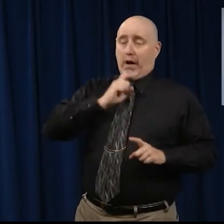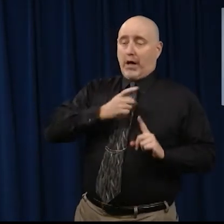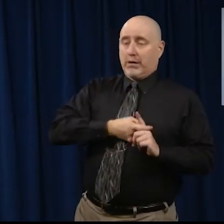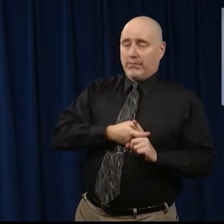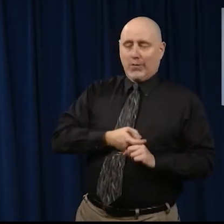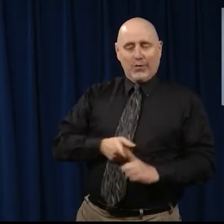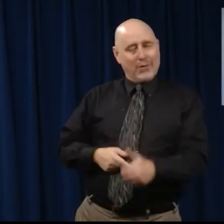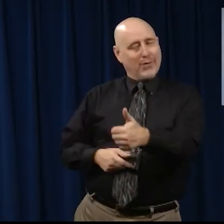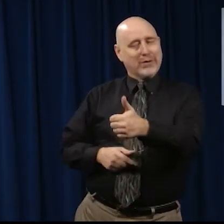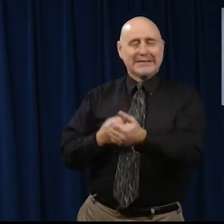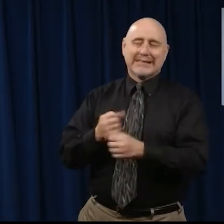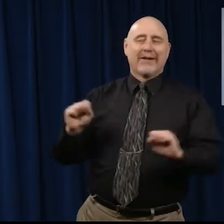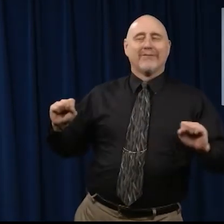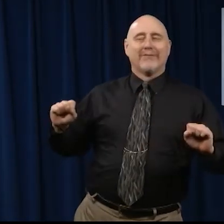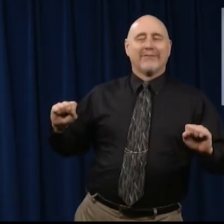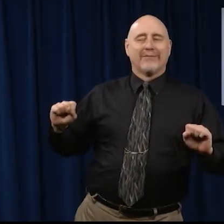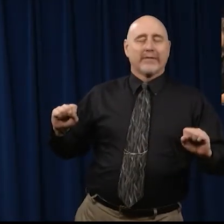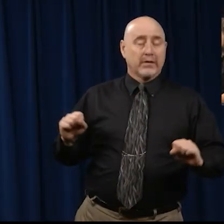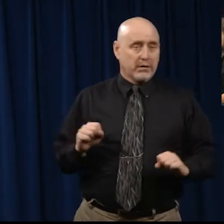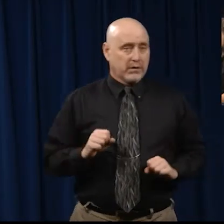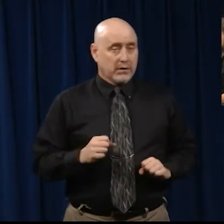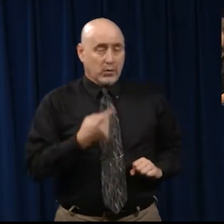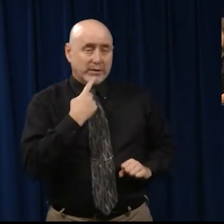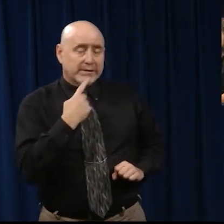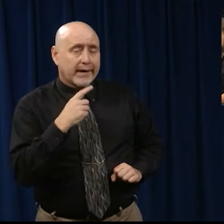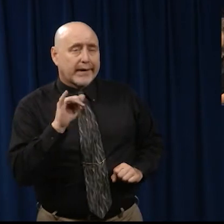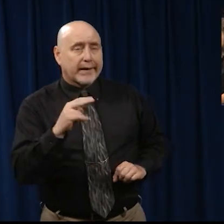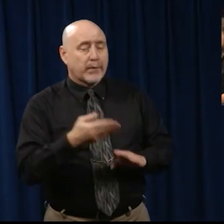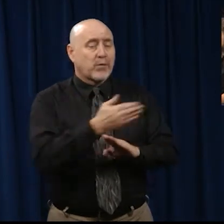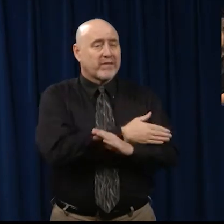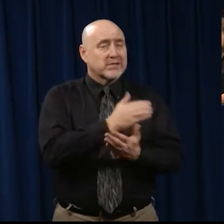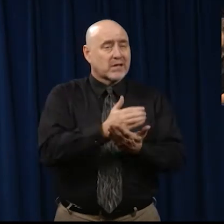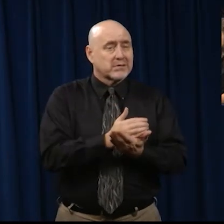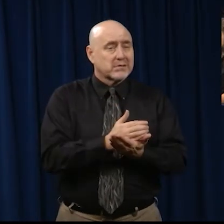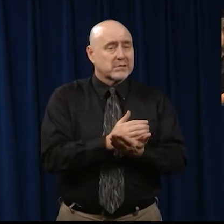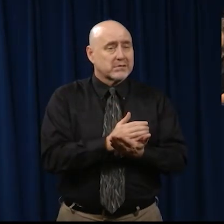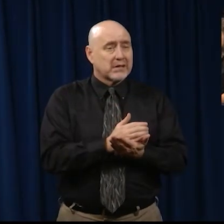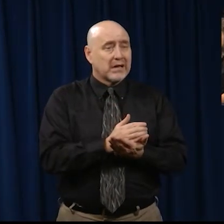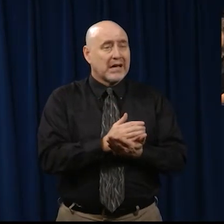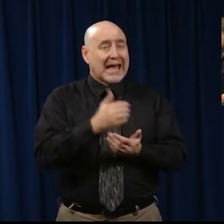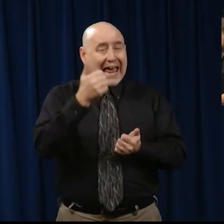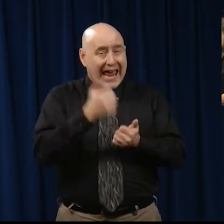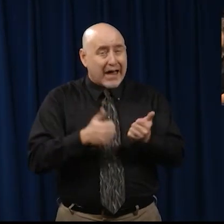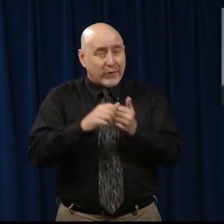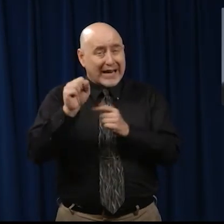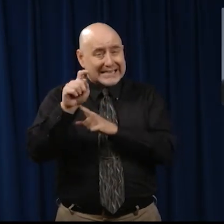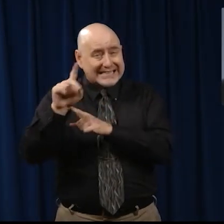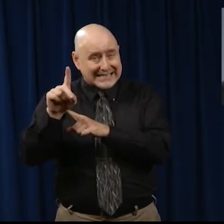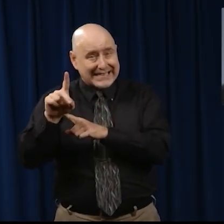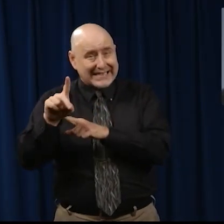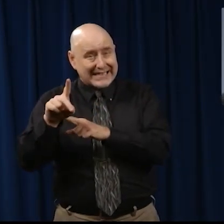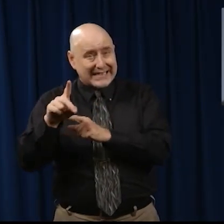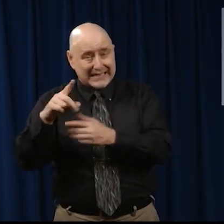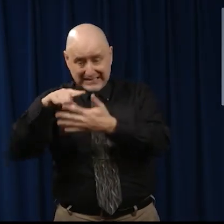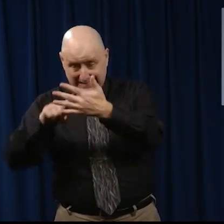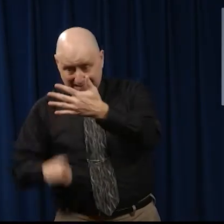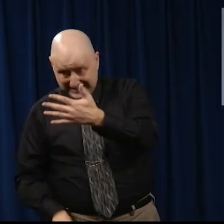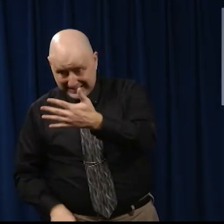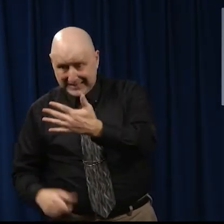of condom, this will be safe. We said in the previous lesson, you can get every single sexually transmitted disease while